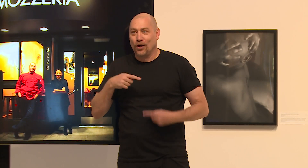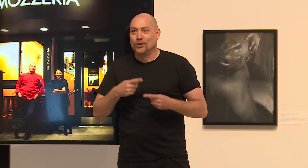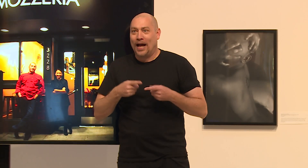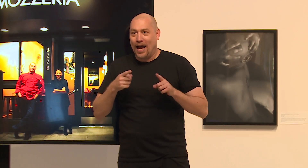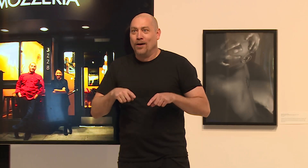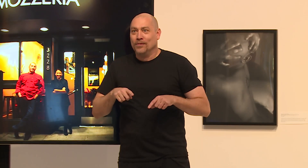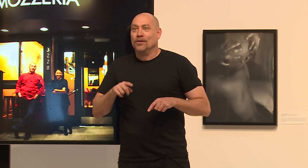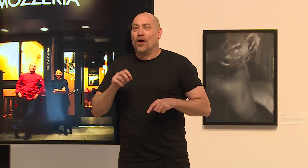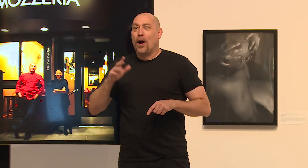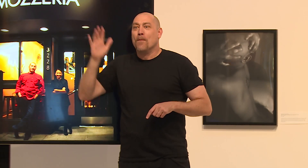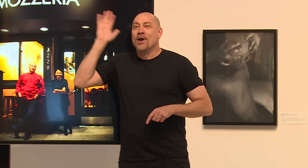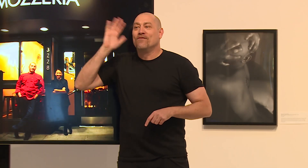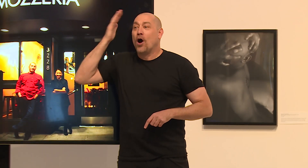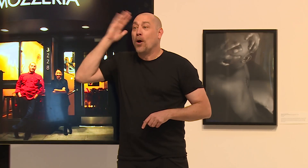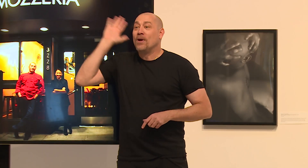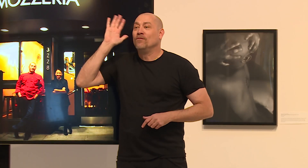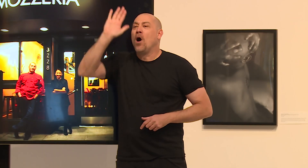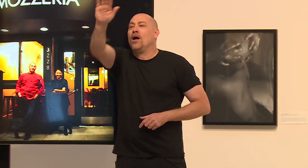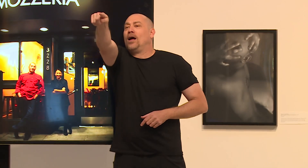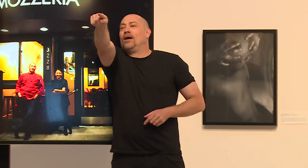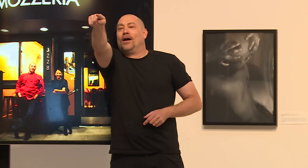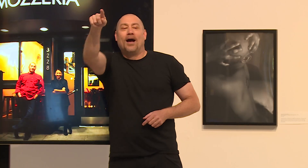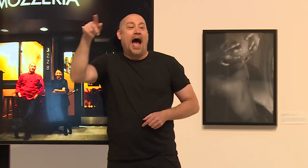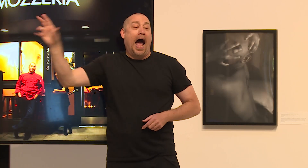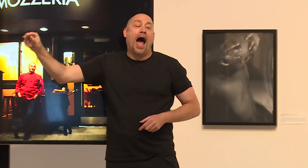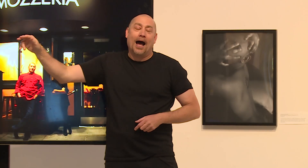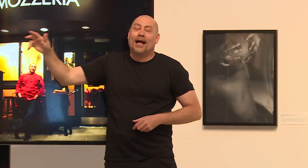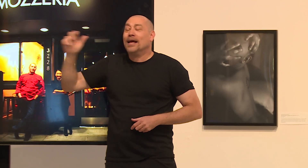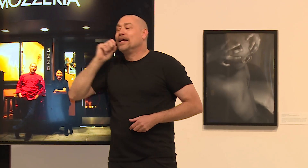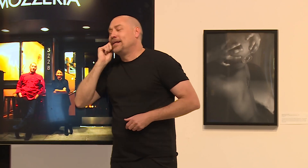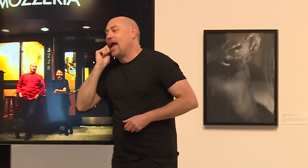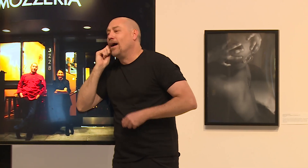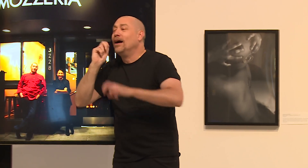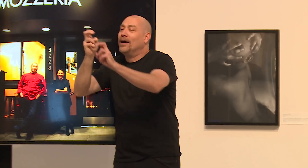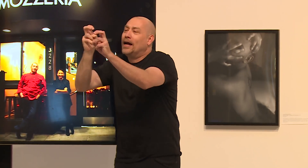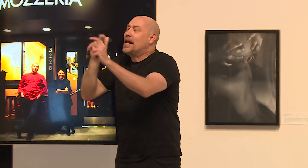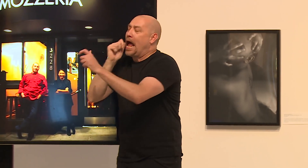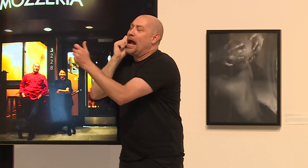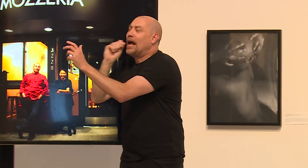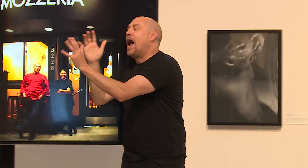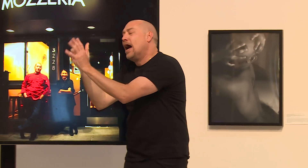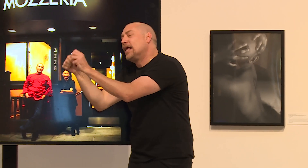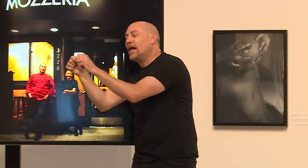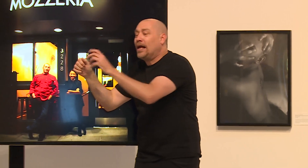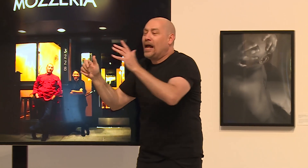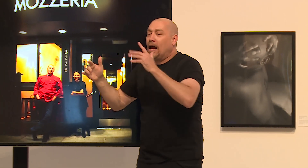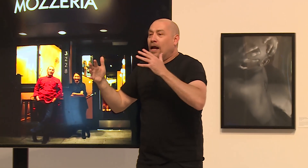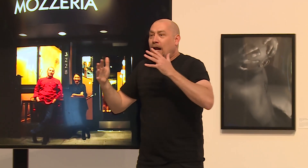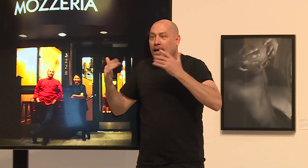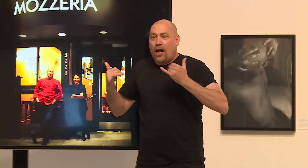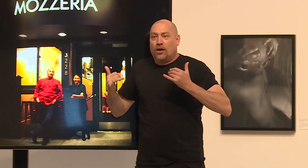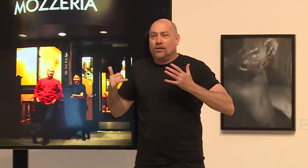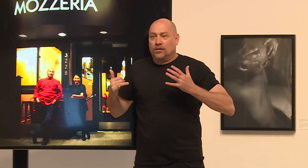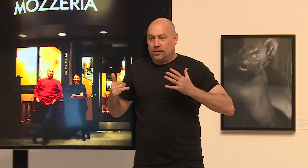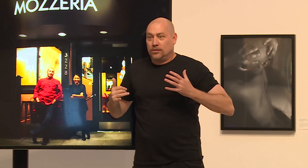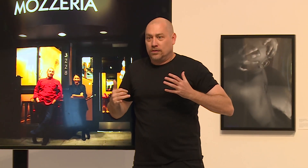it's going to happen. Up until then, we'd always just kind of been, yeah, maybe.